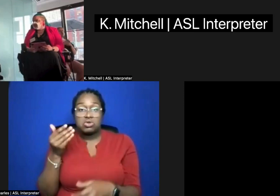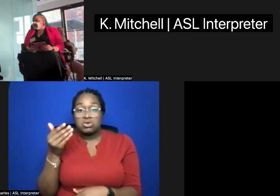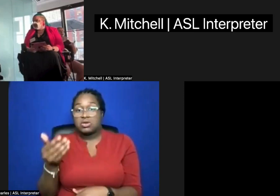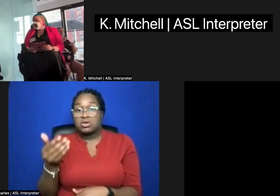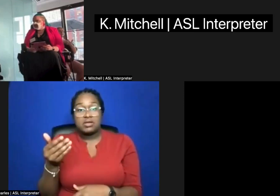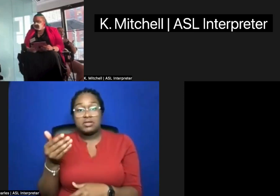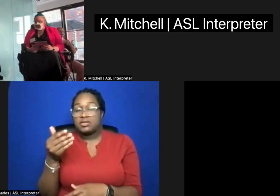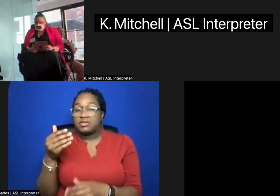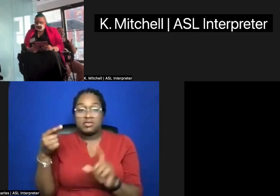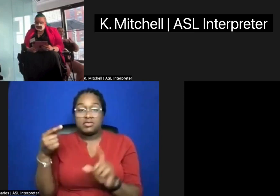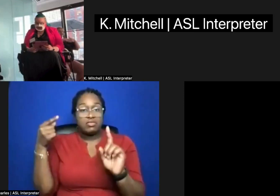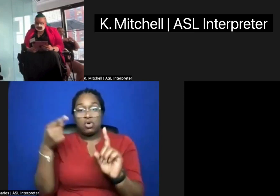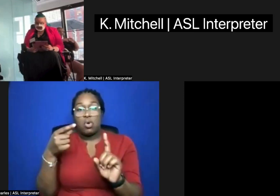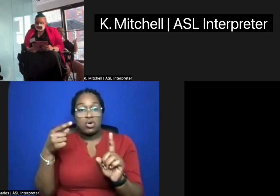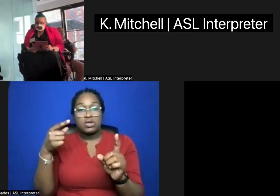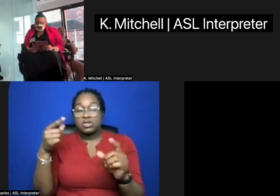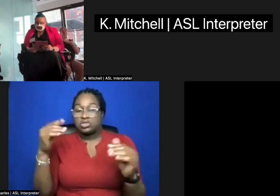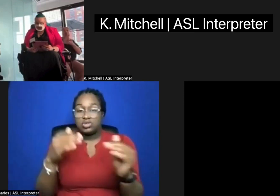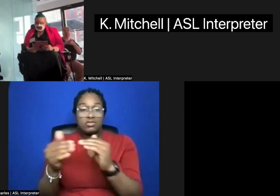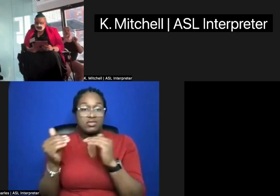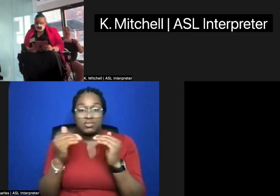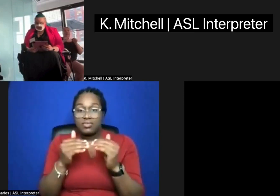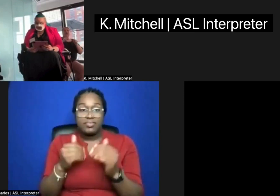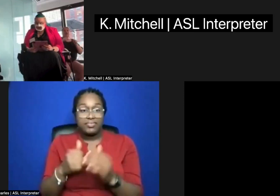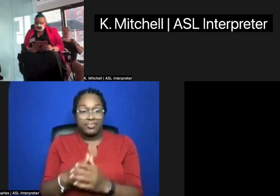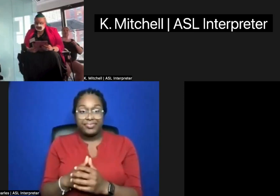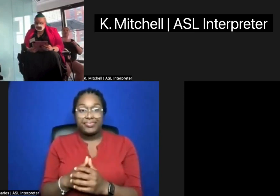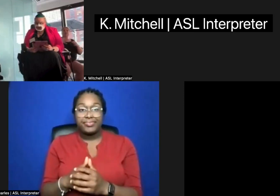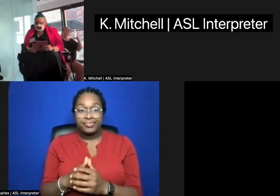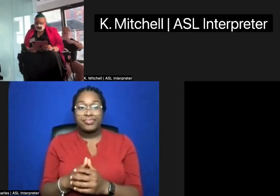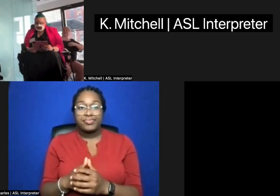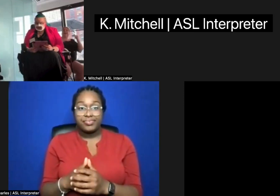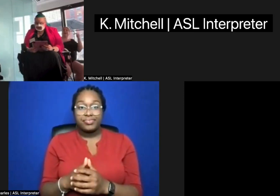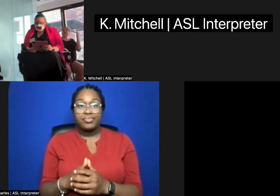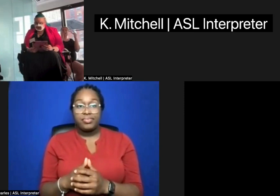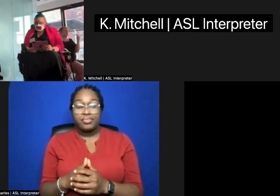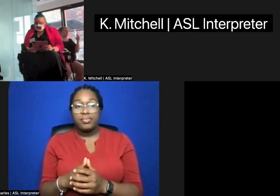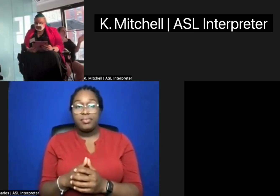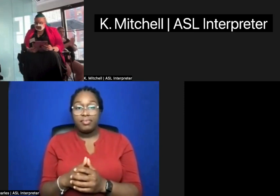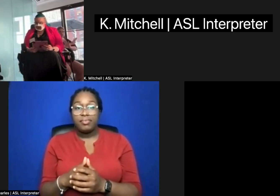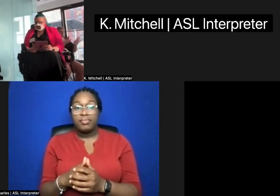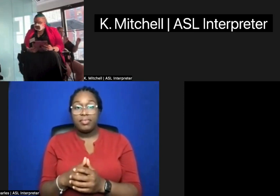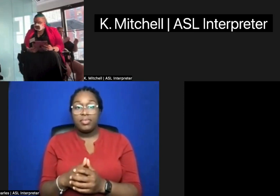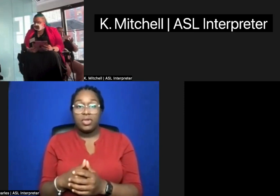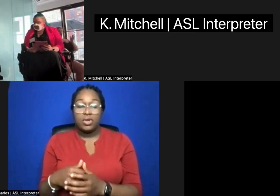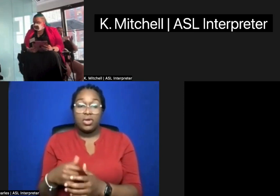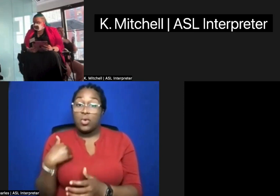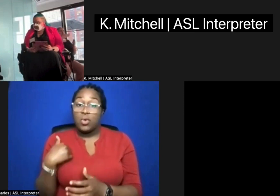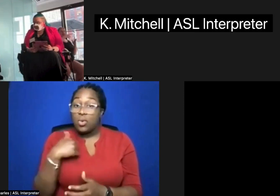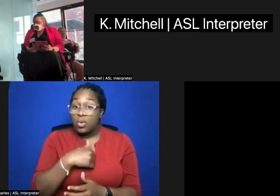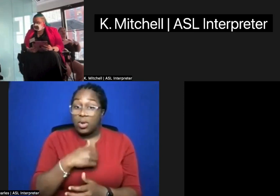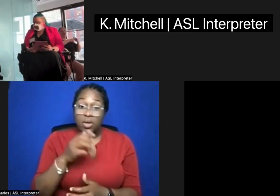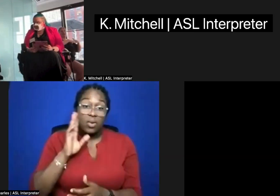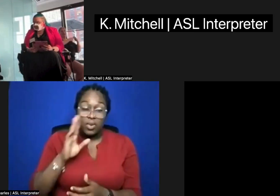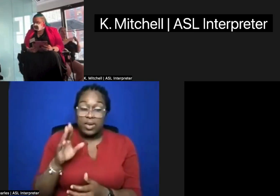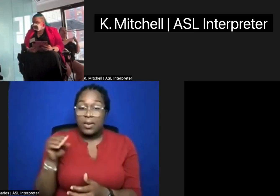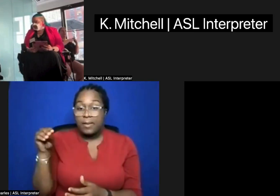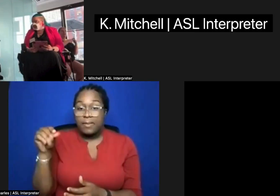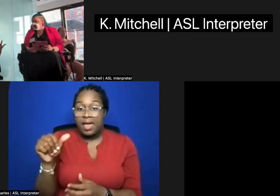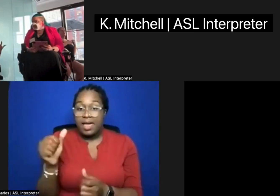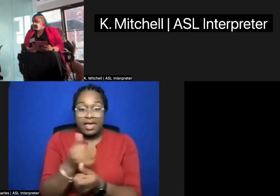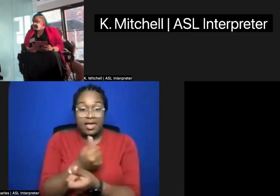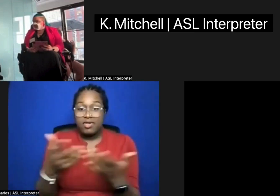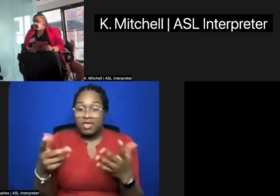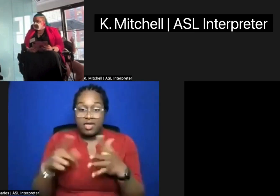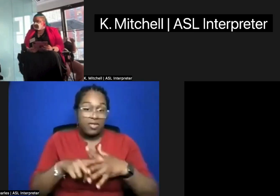pursue justice. You will let us front all the costs up front, and let us try to get you a resolution, and then